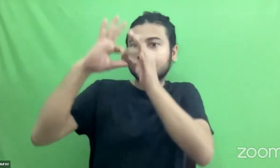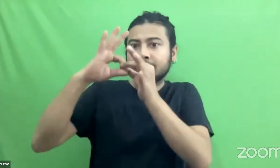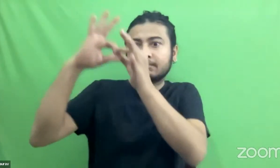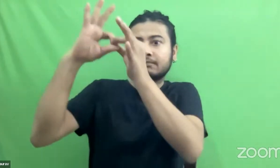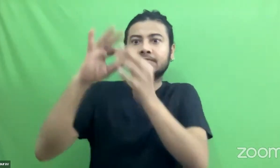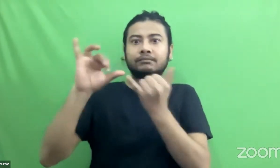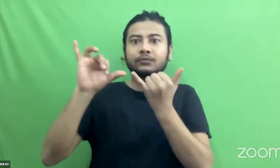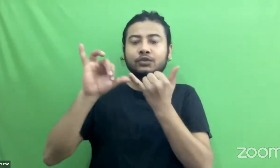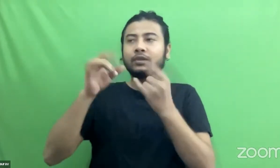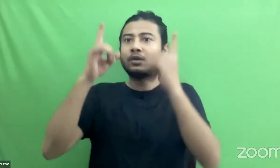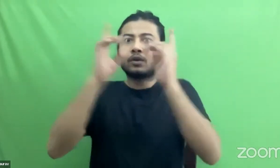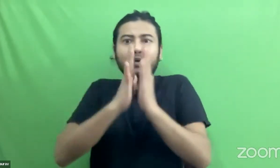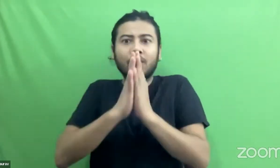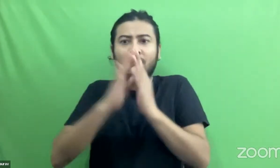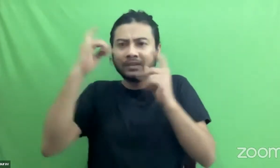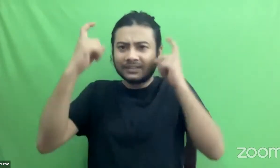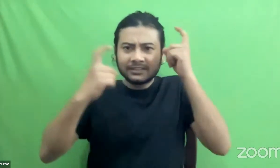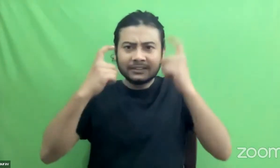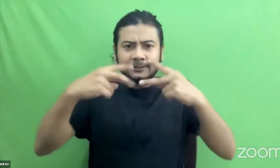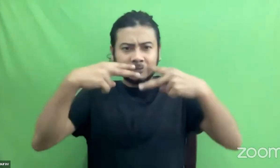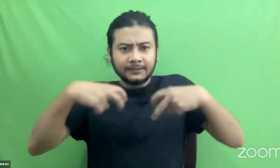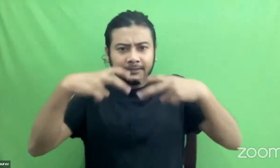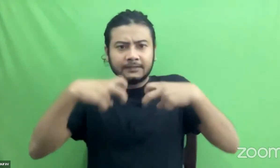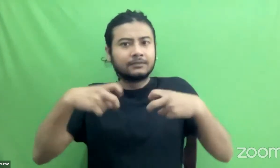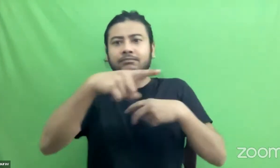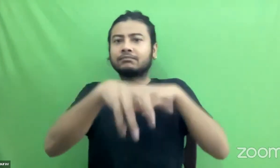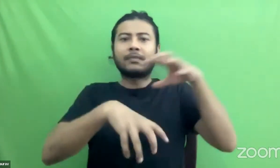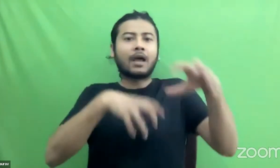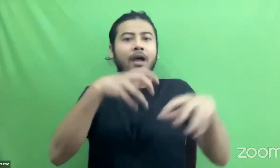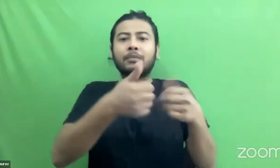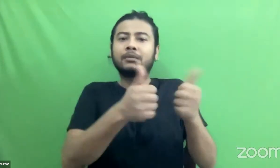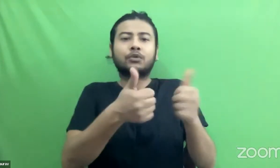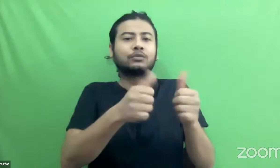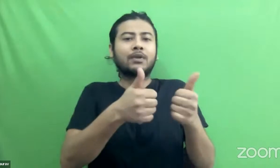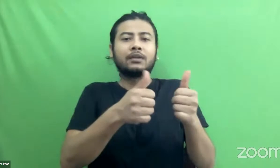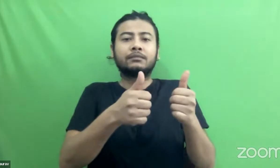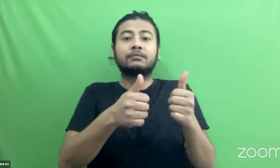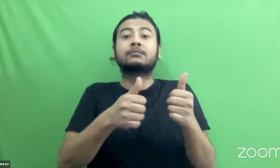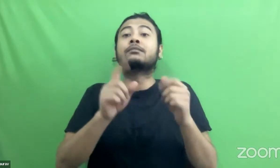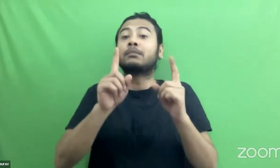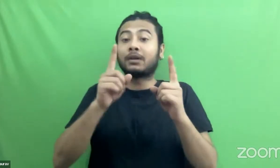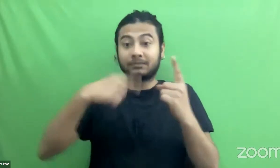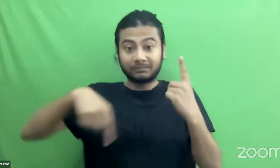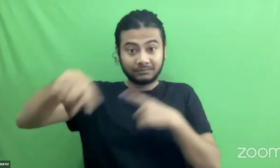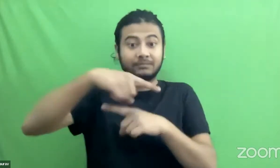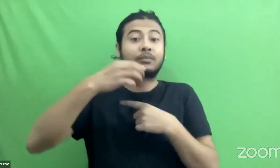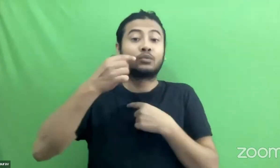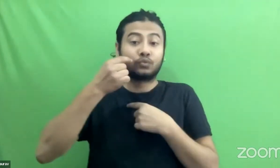we have got this birth and we can in this birth, we can make our life